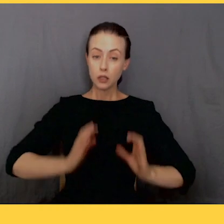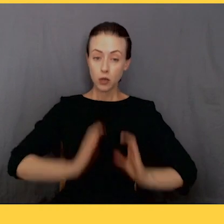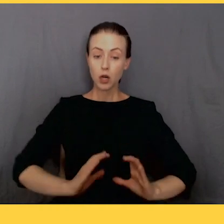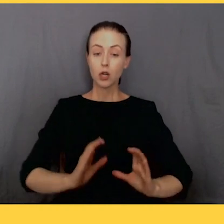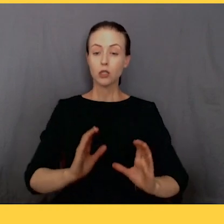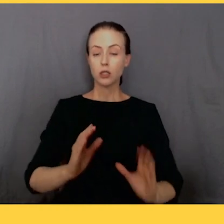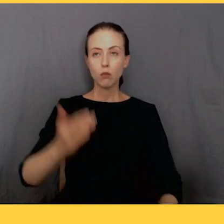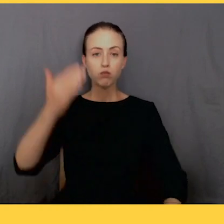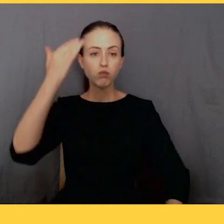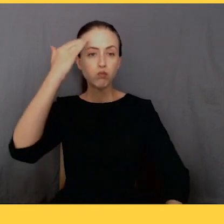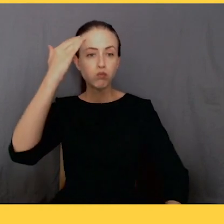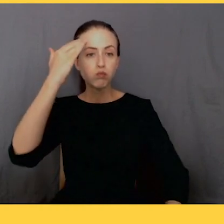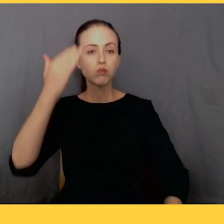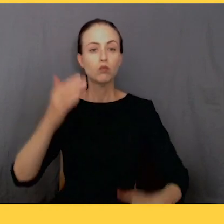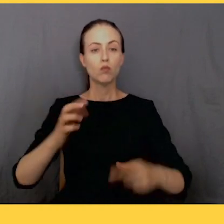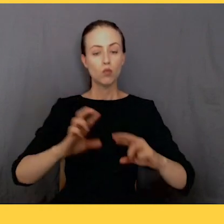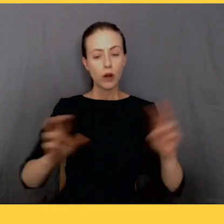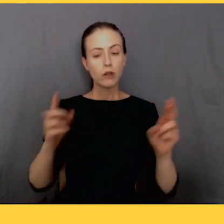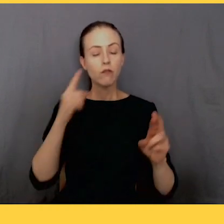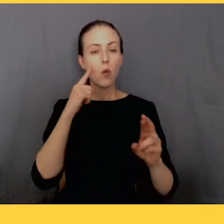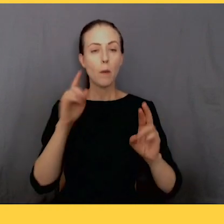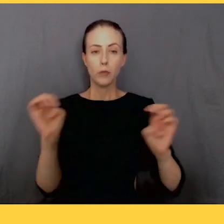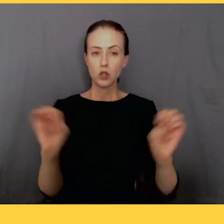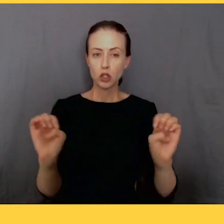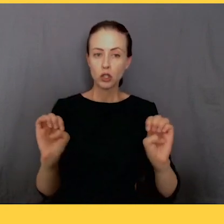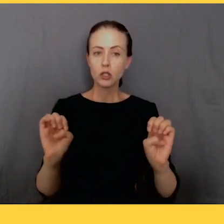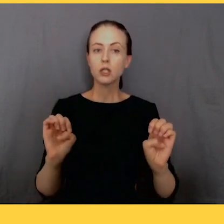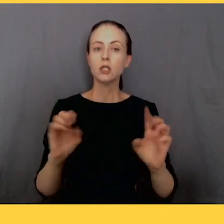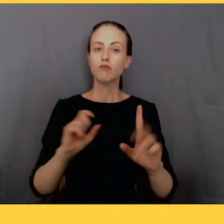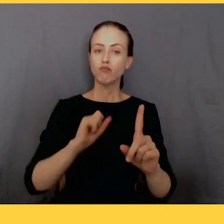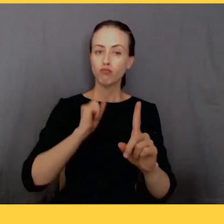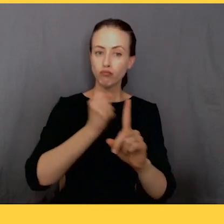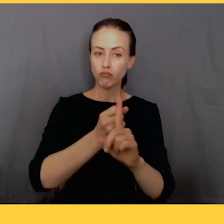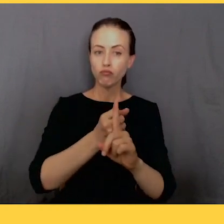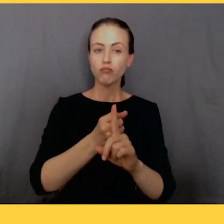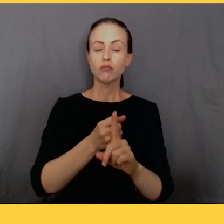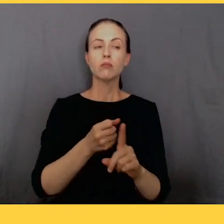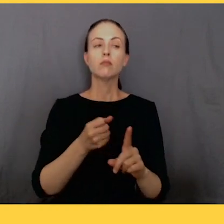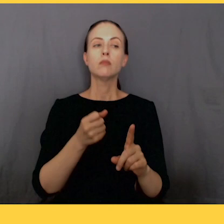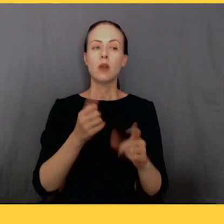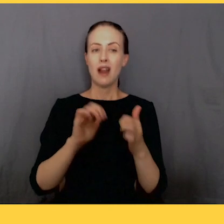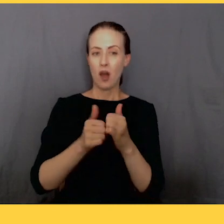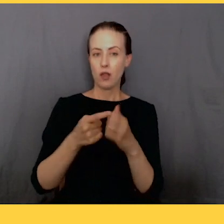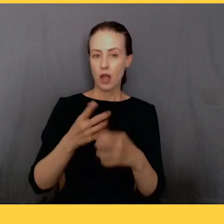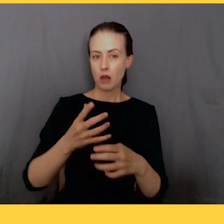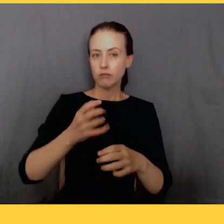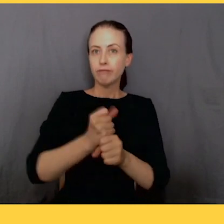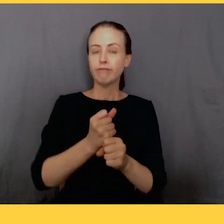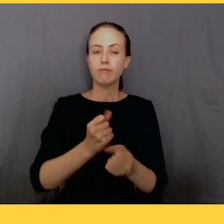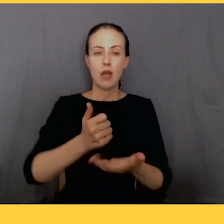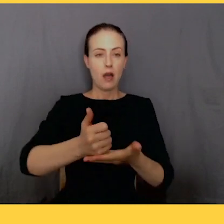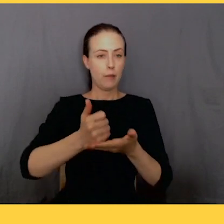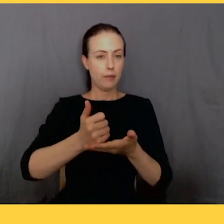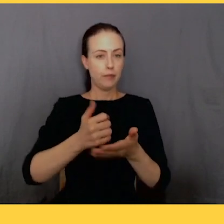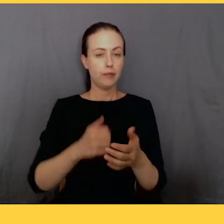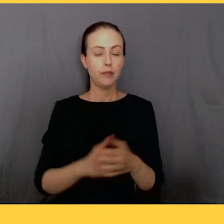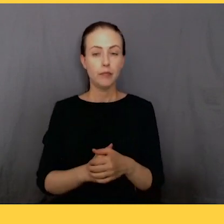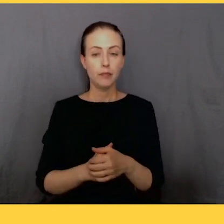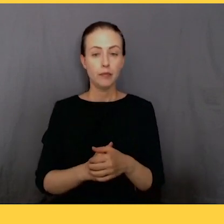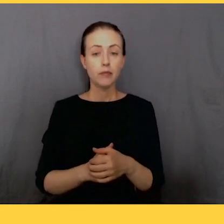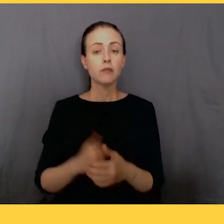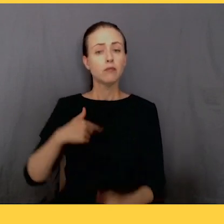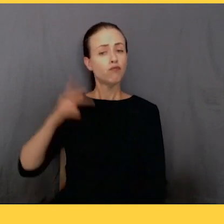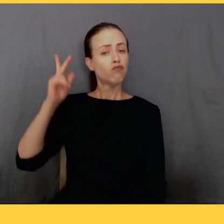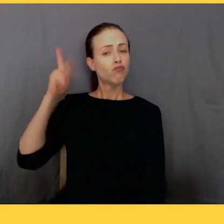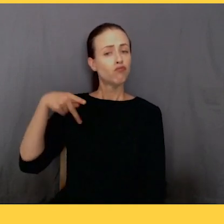for emergencies, and directing them to resources where they can receive aid. In addition to being the Vice President of Customer Service